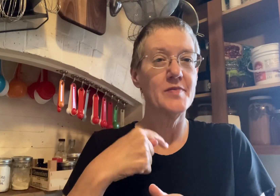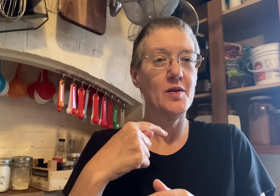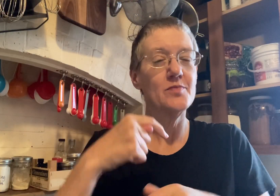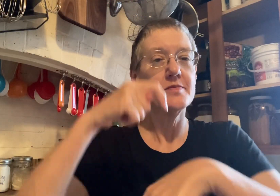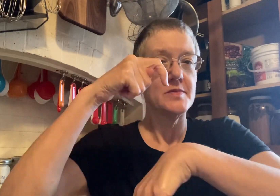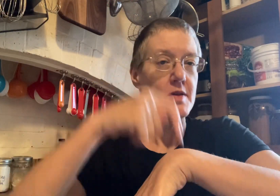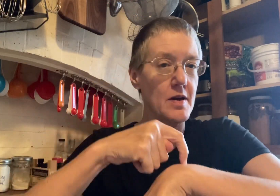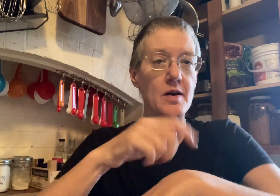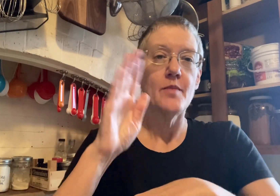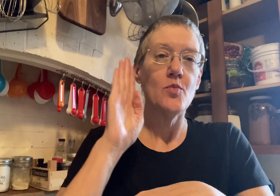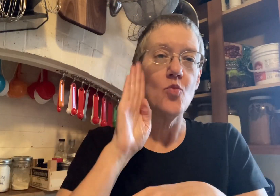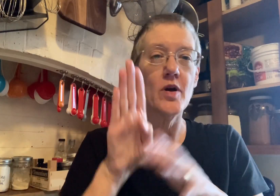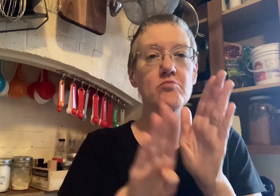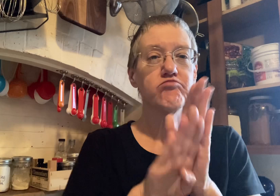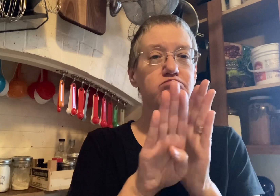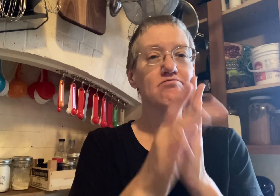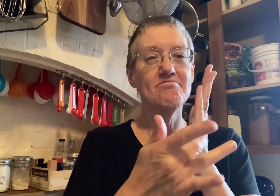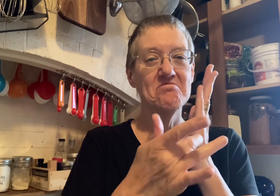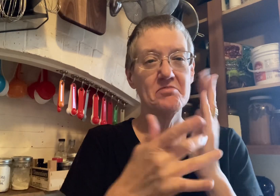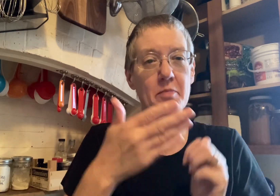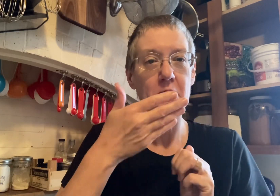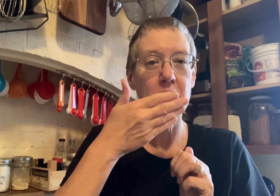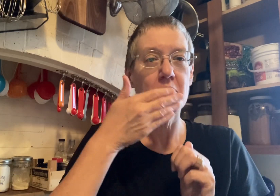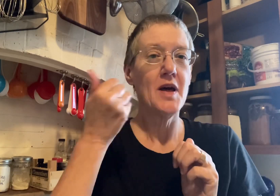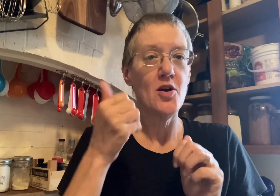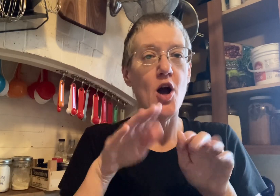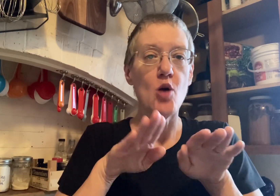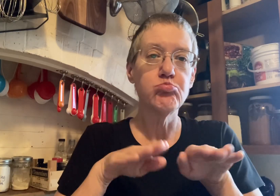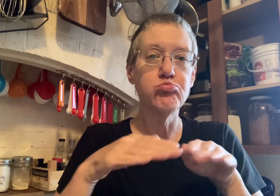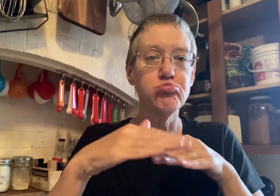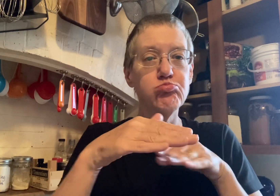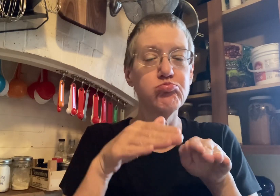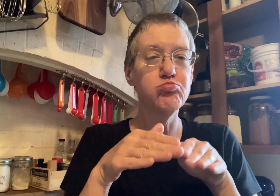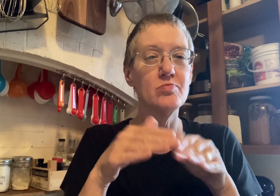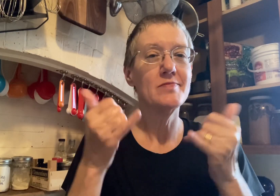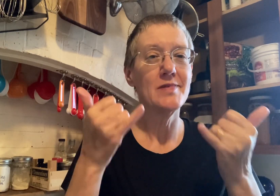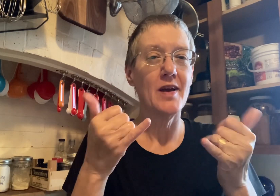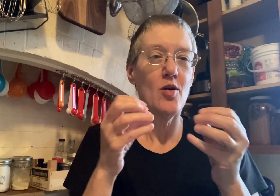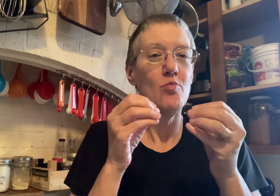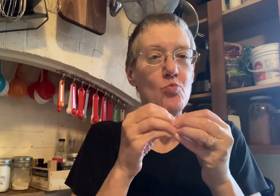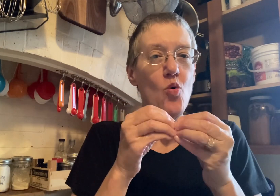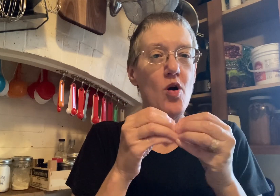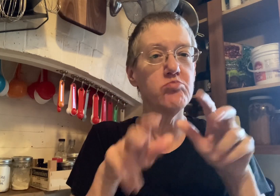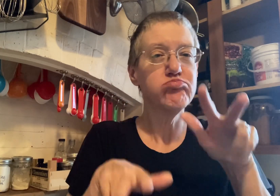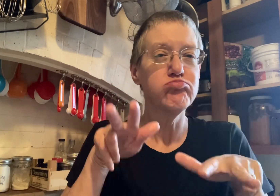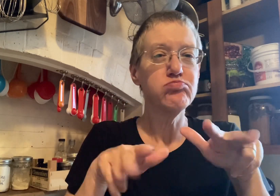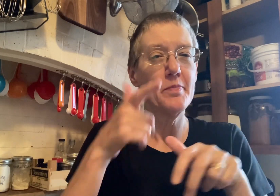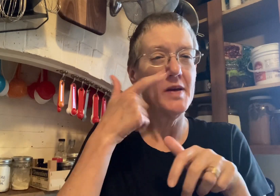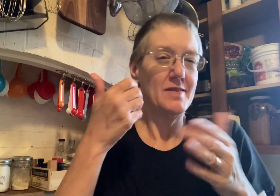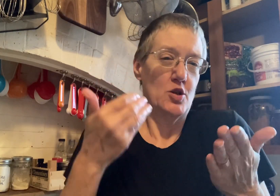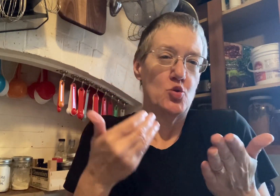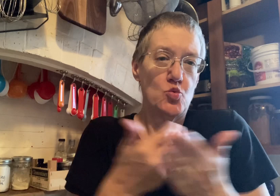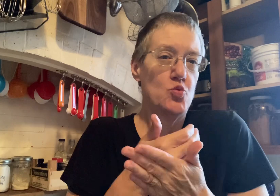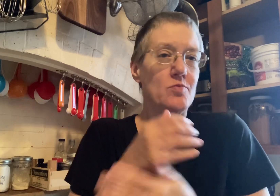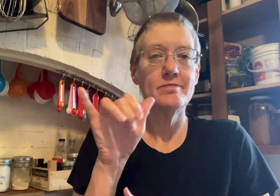Now, this is a new recipe for me, and over time, I'll develop a better technique. Now it feels kind of